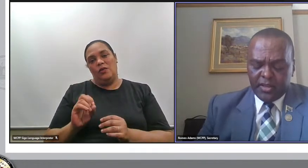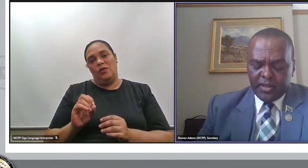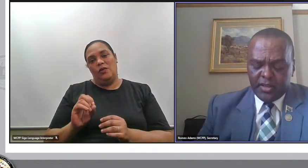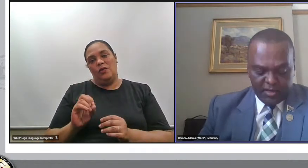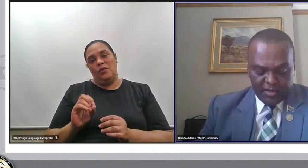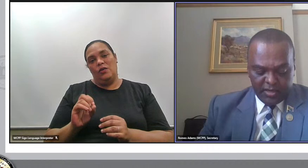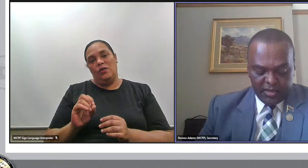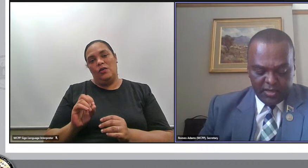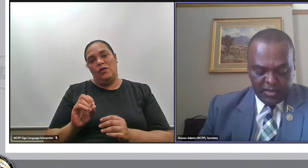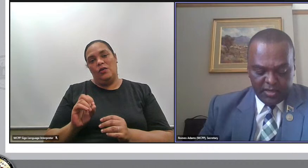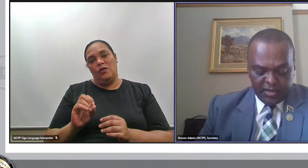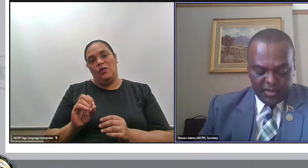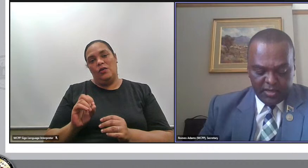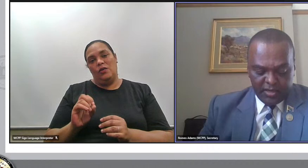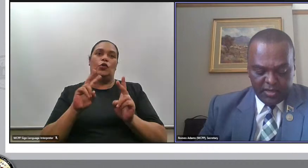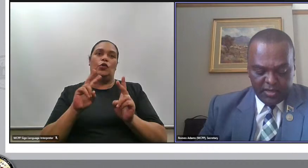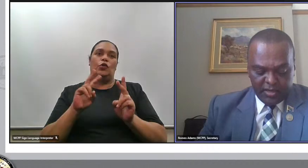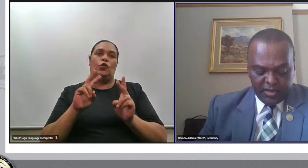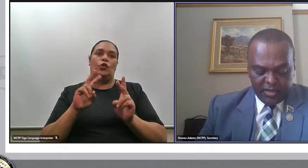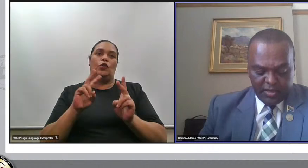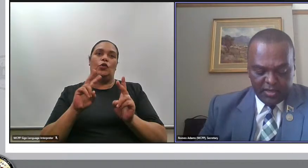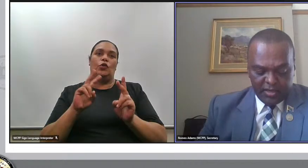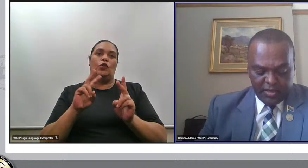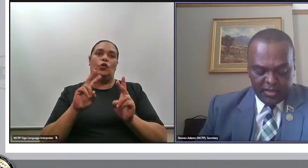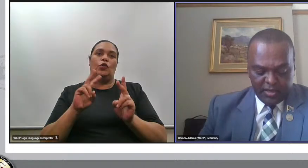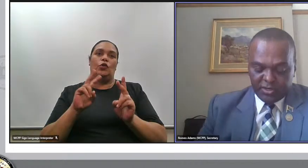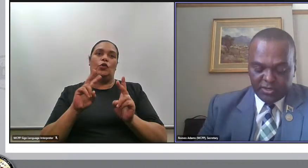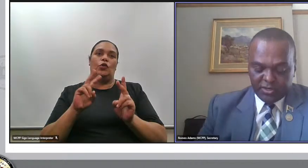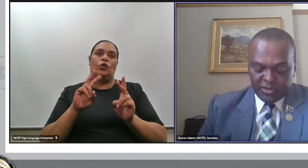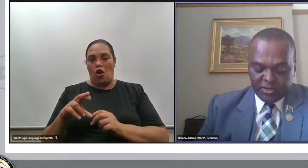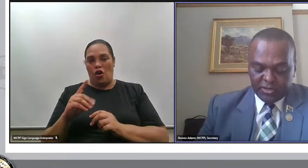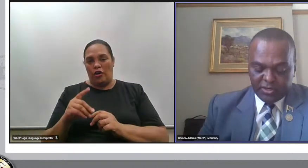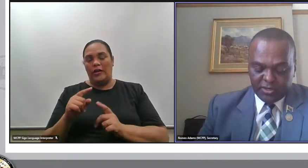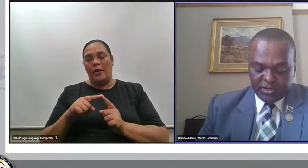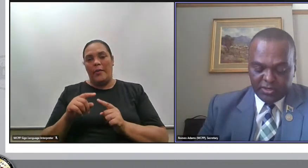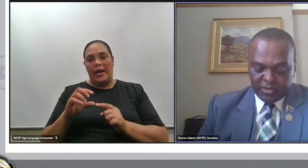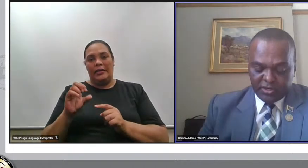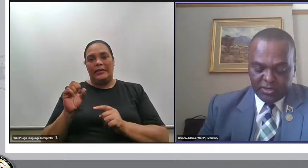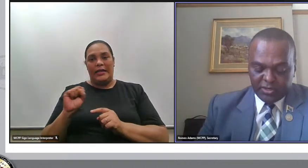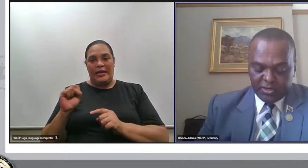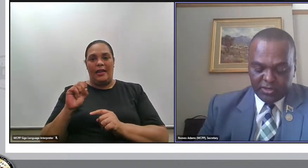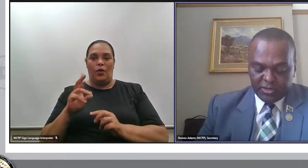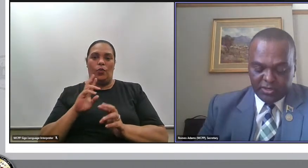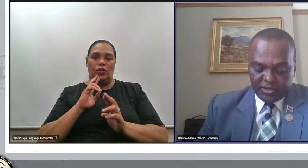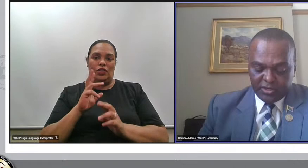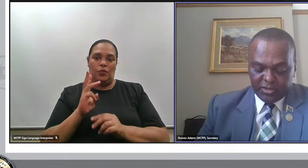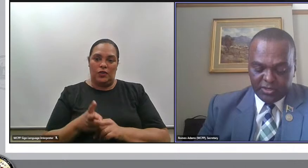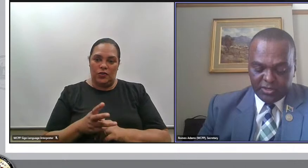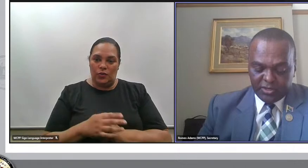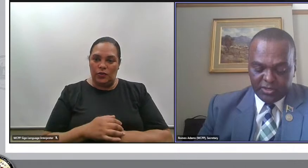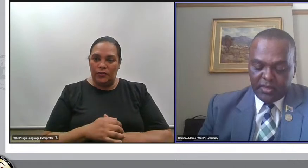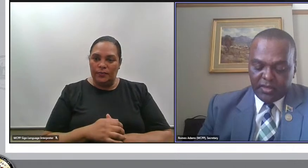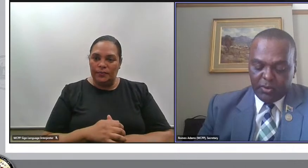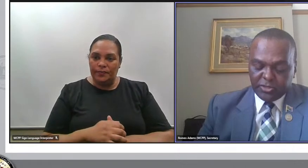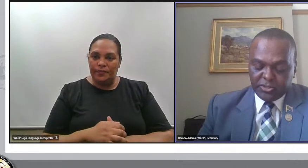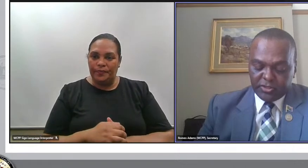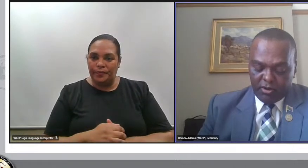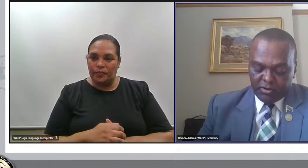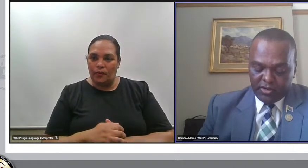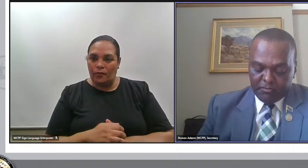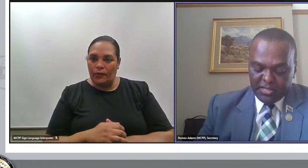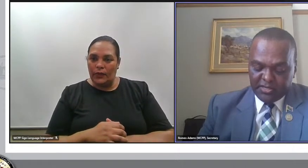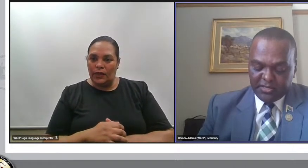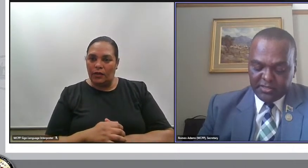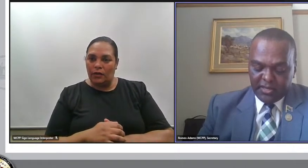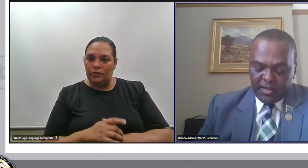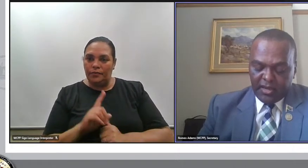to the issue of Hansard Services, Mr. Stimele would respond to that in terms of the question